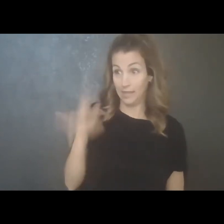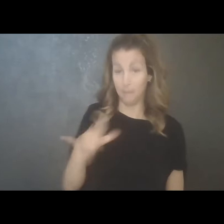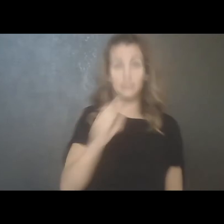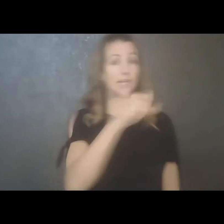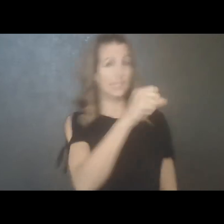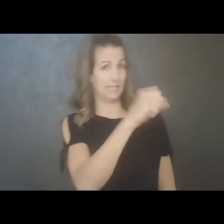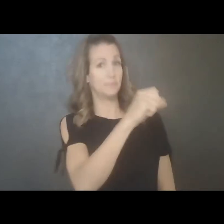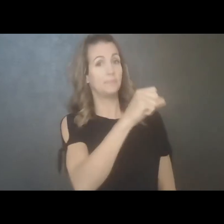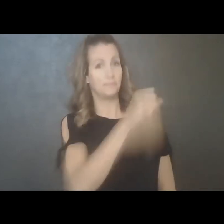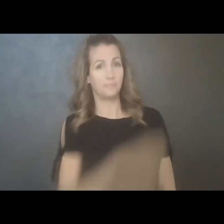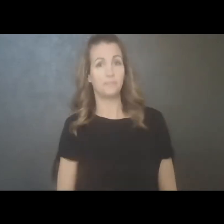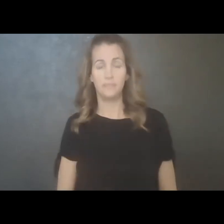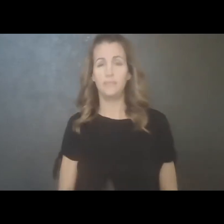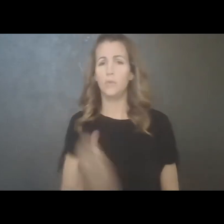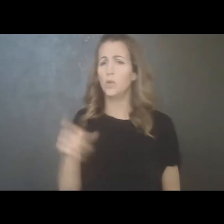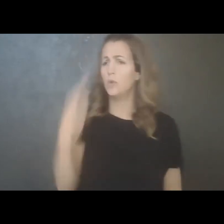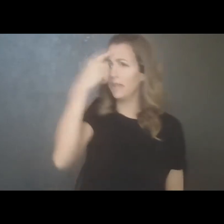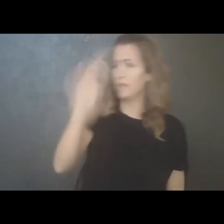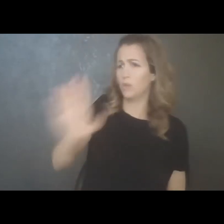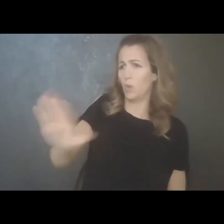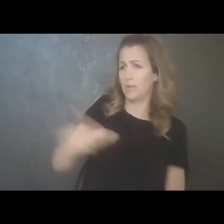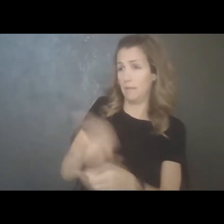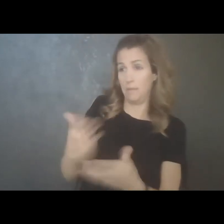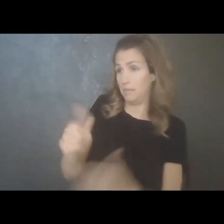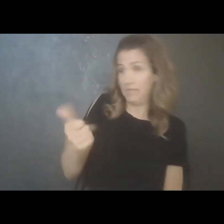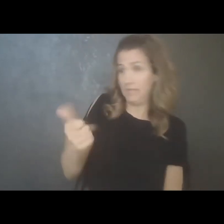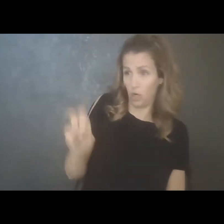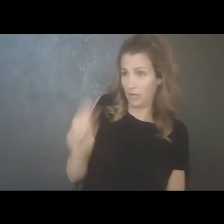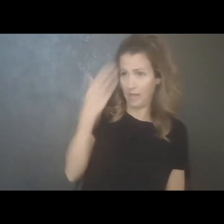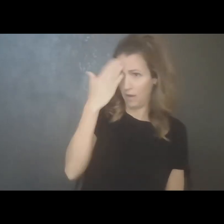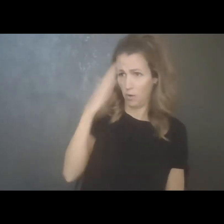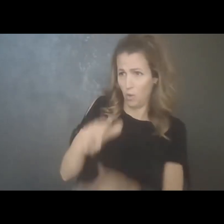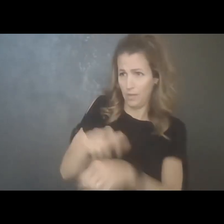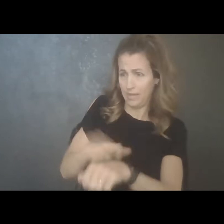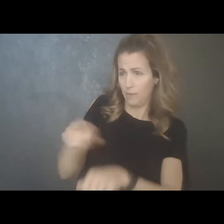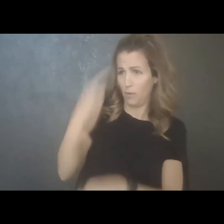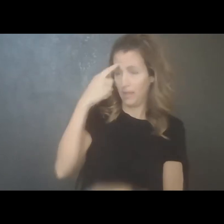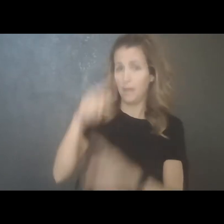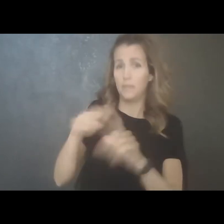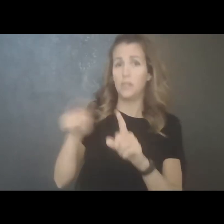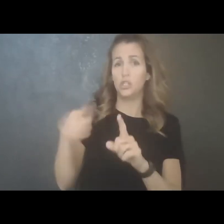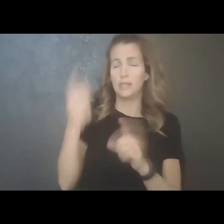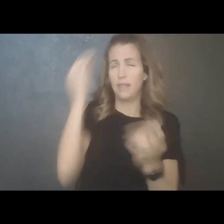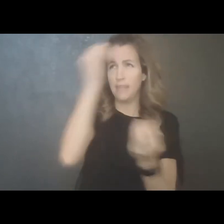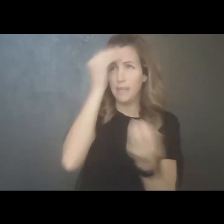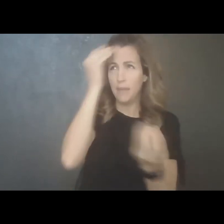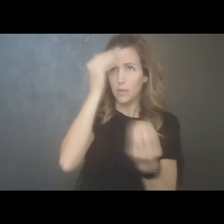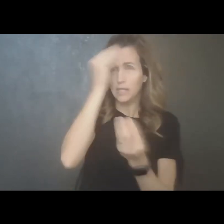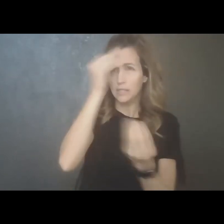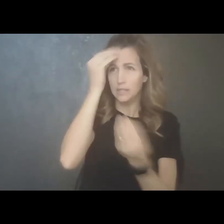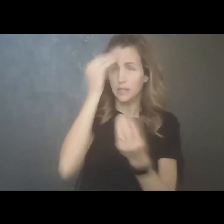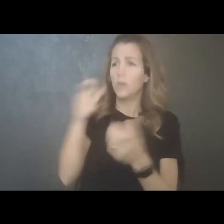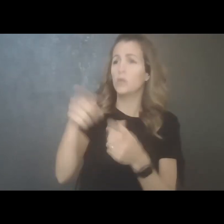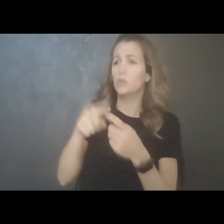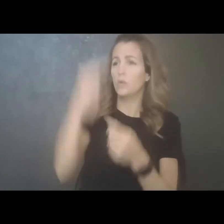great. Yep. Now I want you to think of your time. Maybe it was 10:30. I don't know what time you were thinking, but I want you to just get in your mind and just think about it. And I want you to